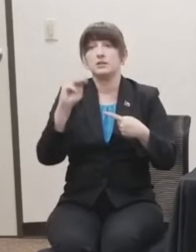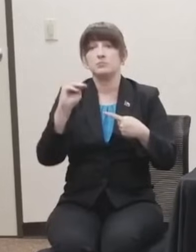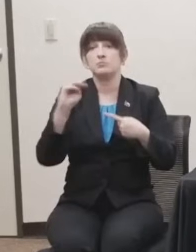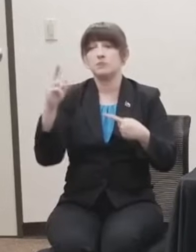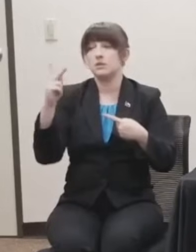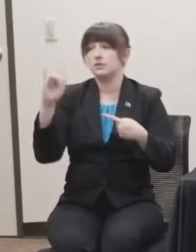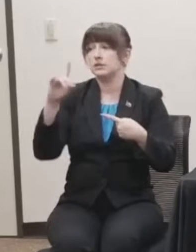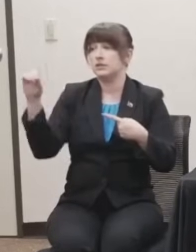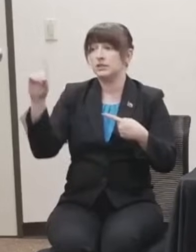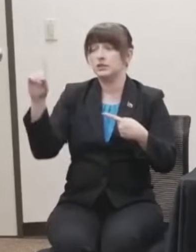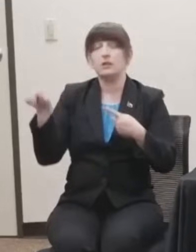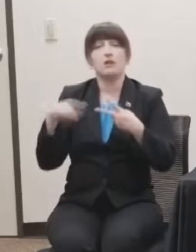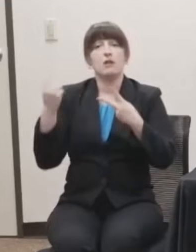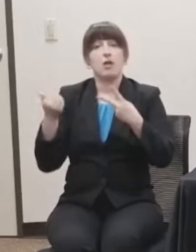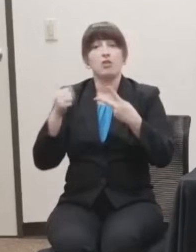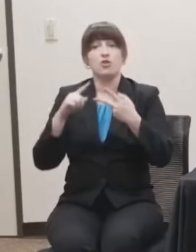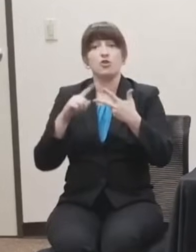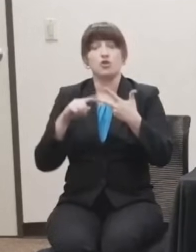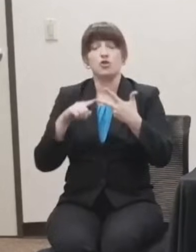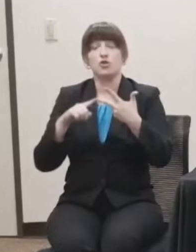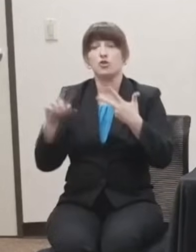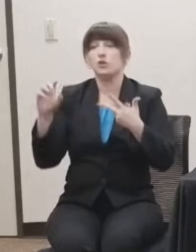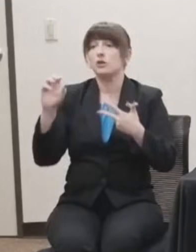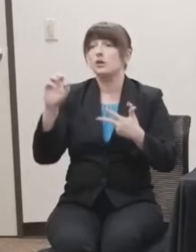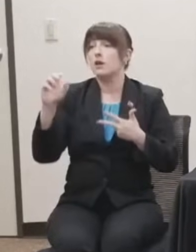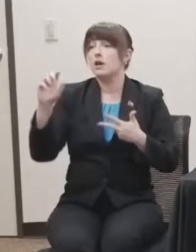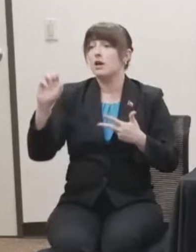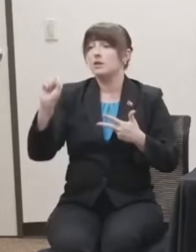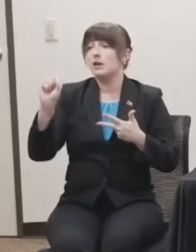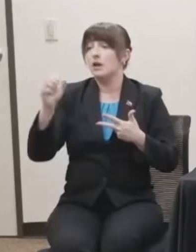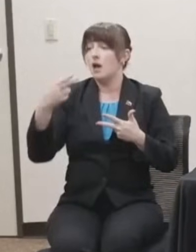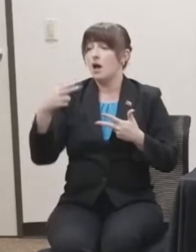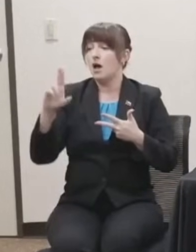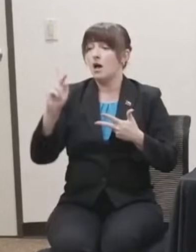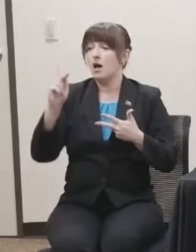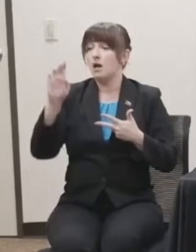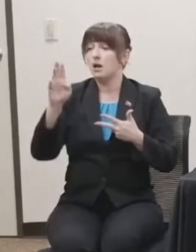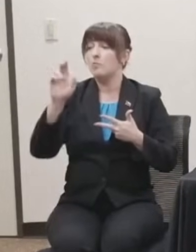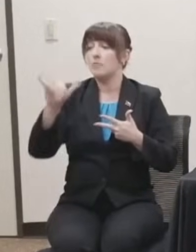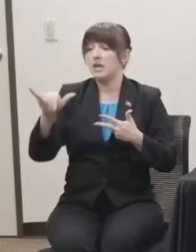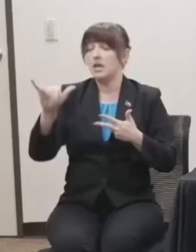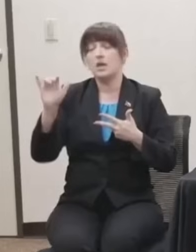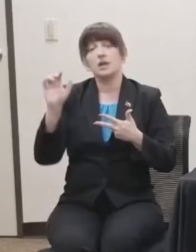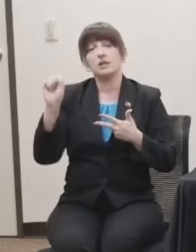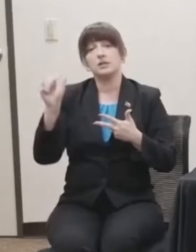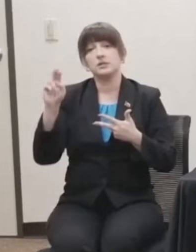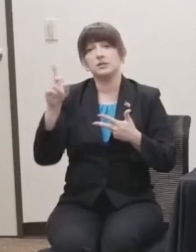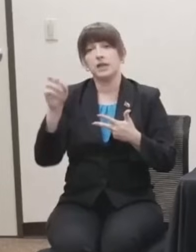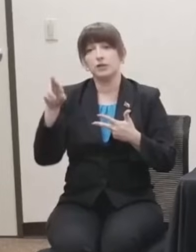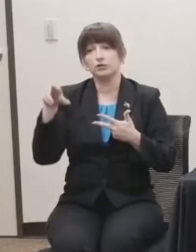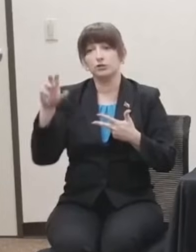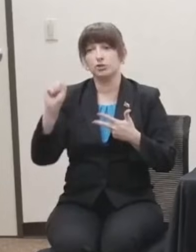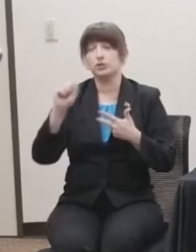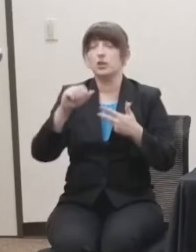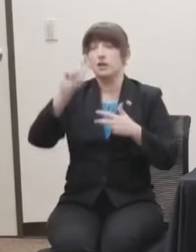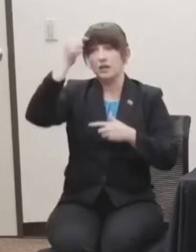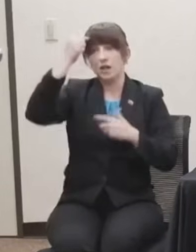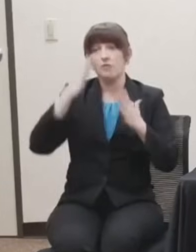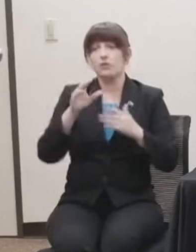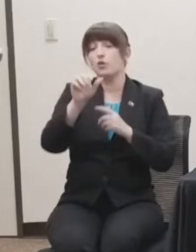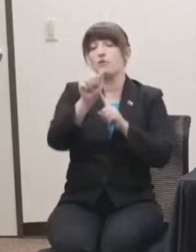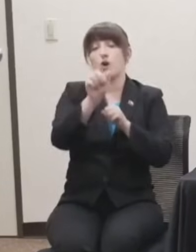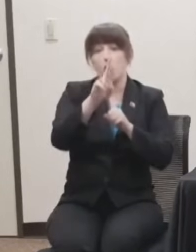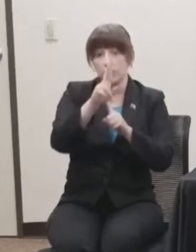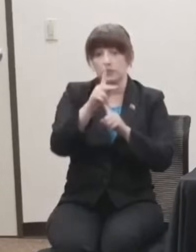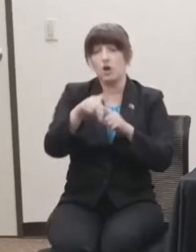their assistance, including Sarah Huckabee Sanders, the governor of Arkansas, Kim Reynolds, the governor of Iowa, Jim Pillen, the governor of